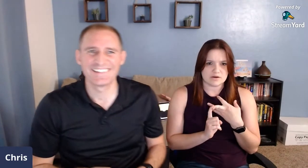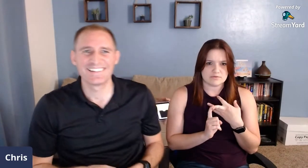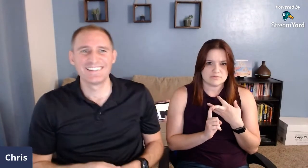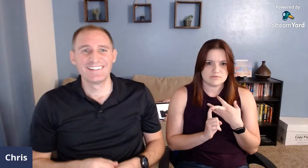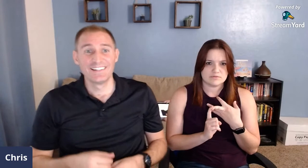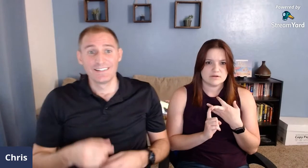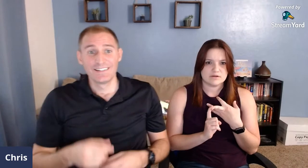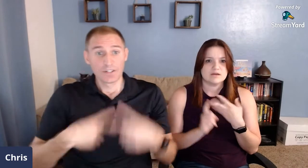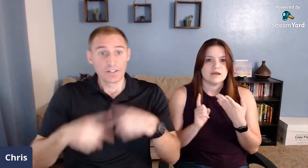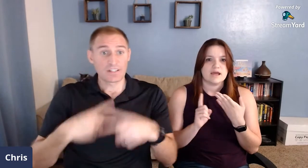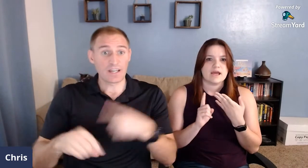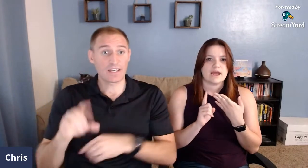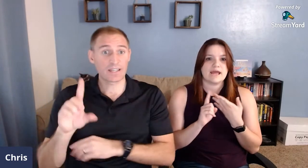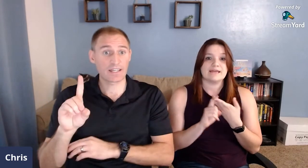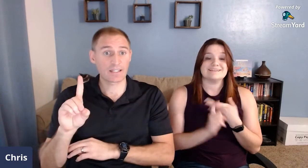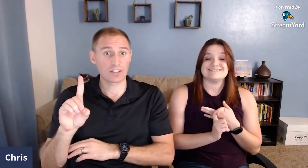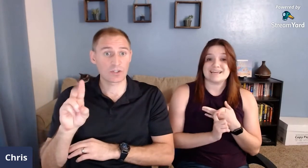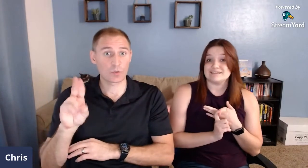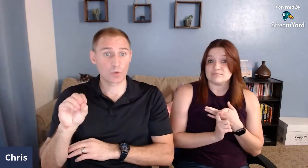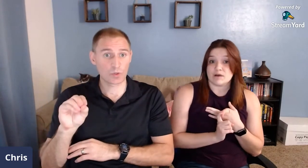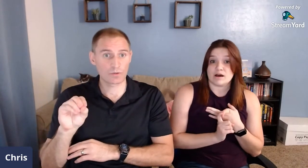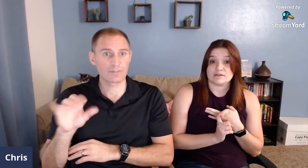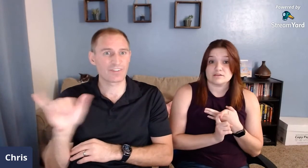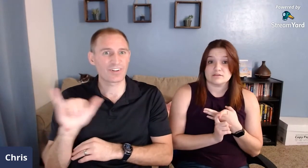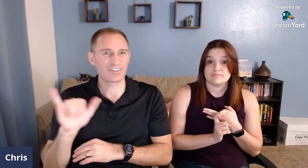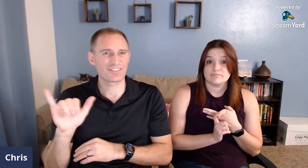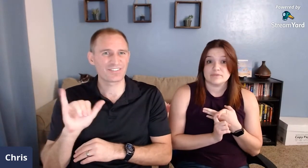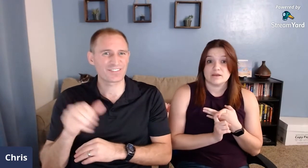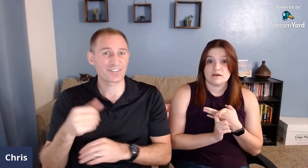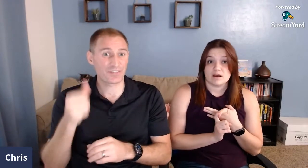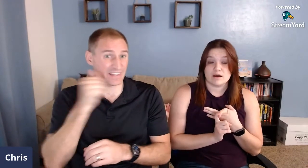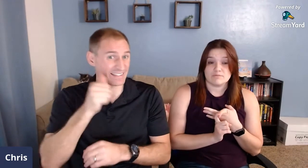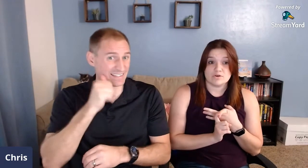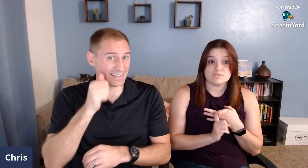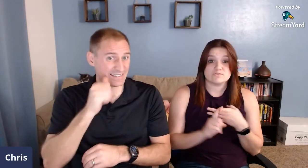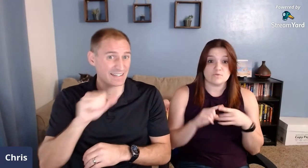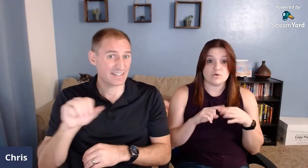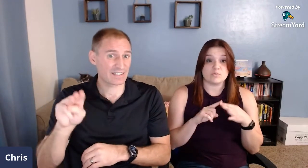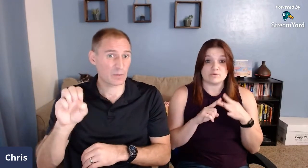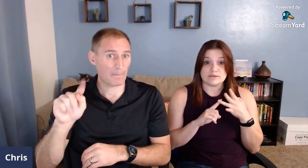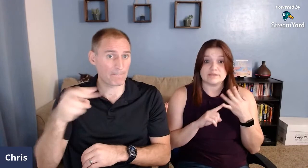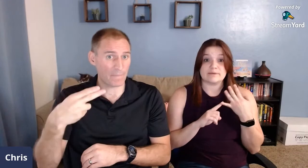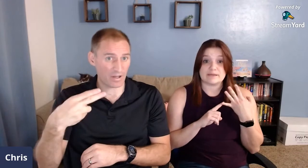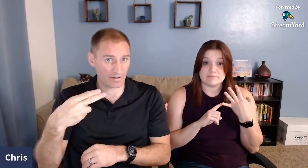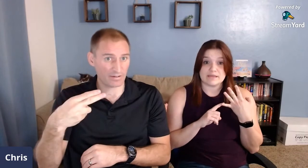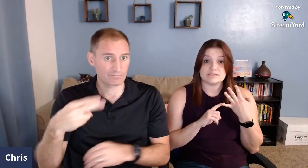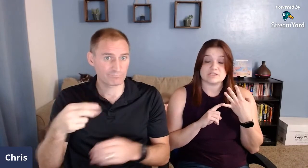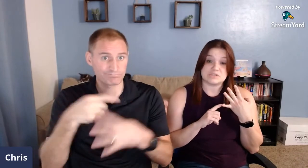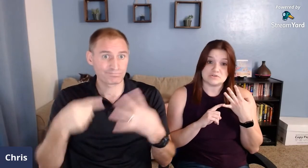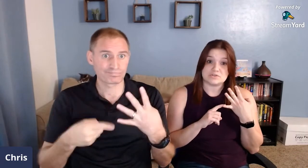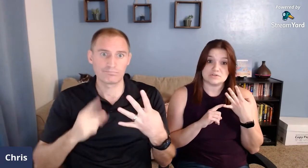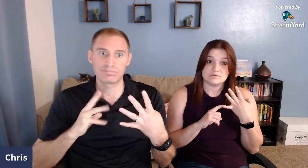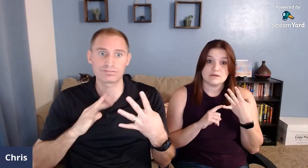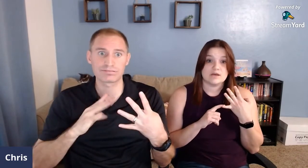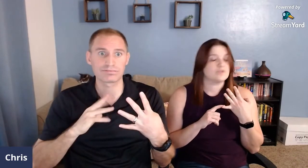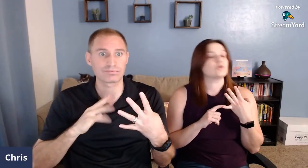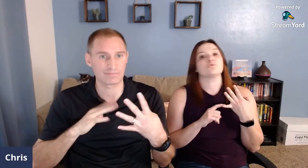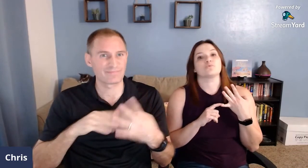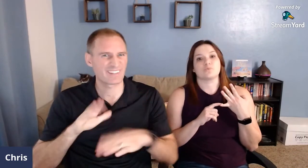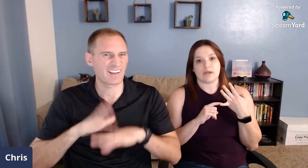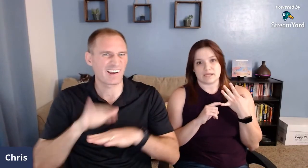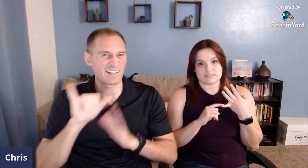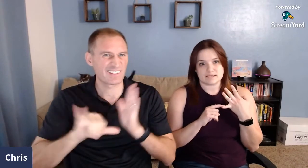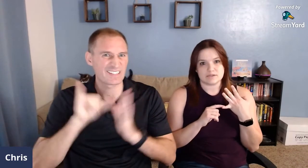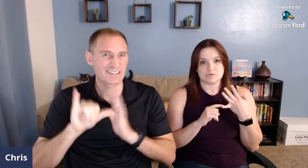Sign Duo. And the Daily Moth. Those 4 we really recommend on YouTube.